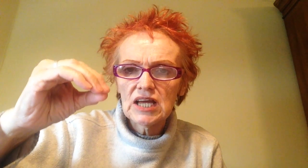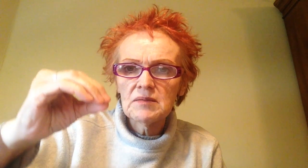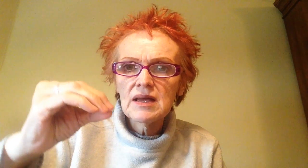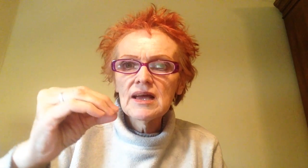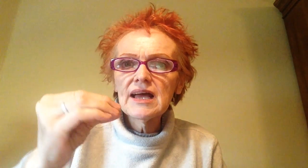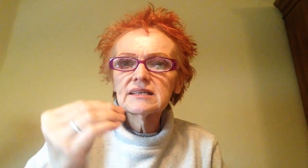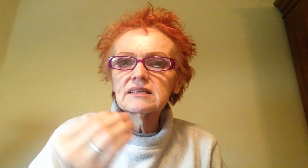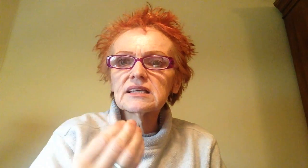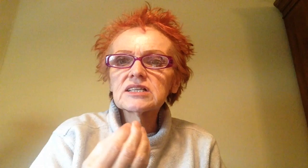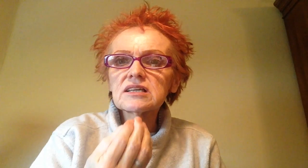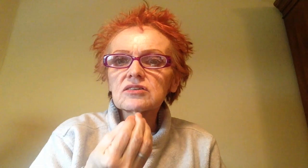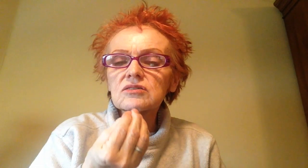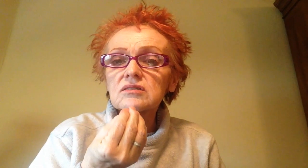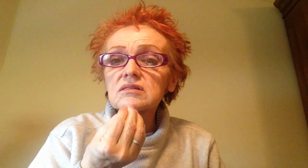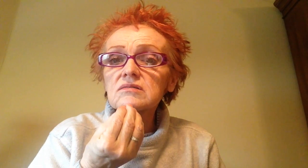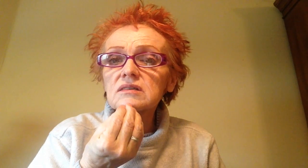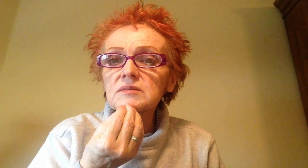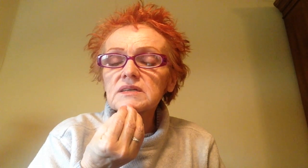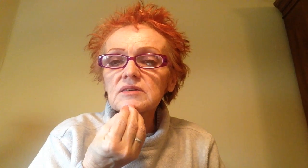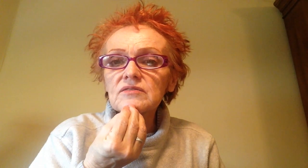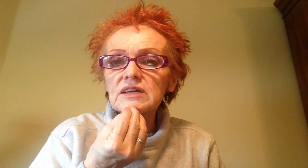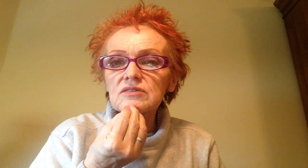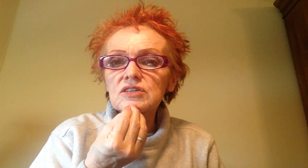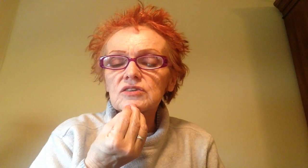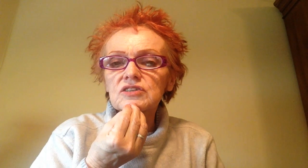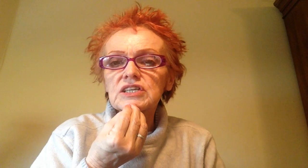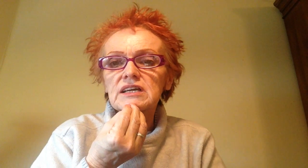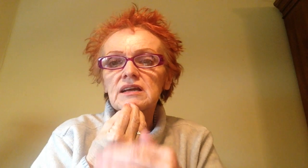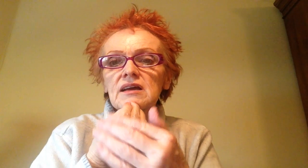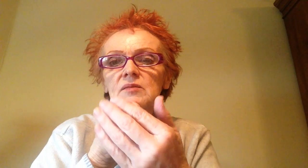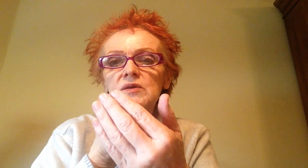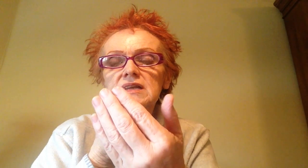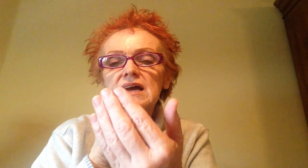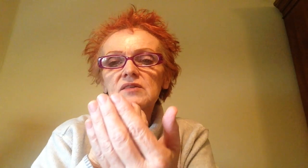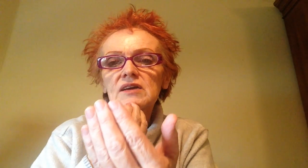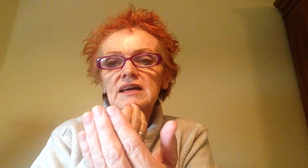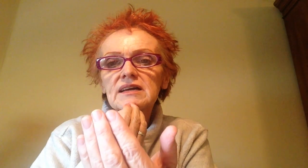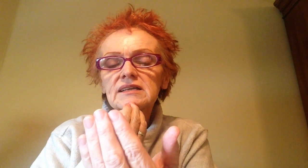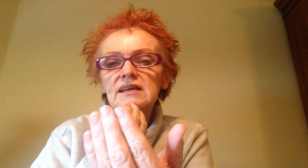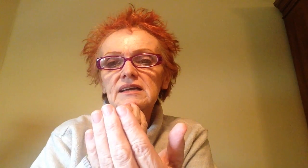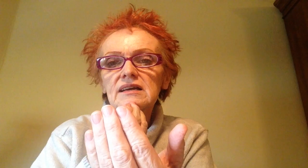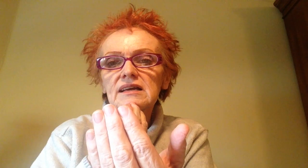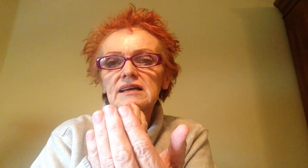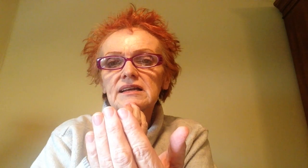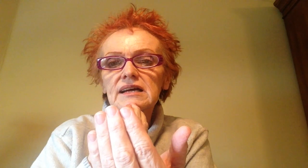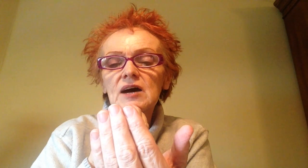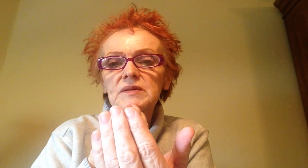shape and touch it, tips of your fingers to your chin, and bring the other hand in a cupping